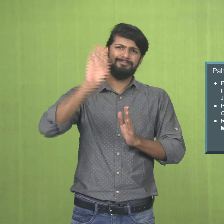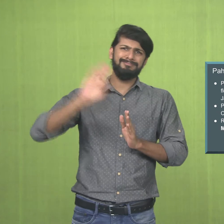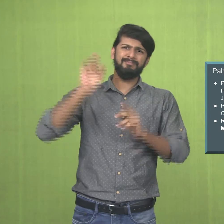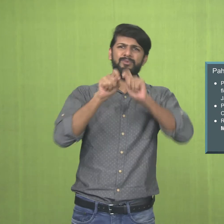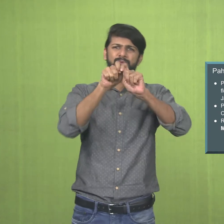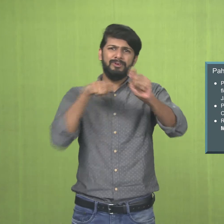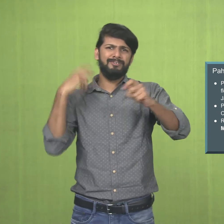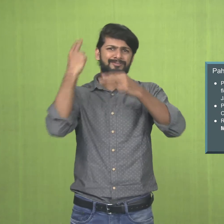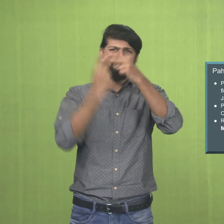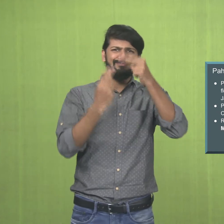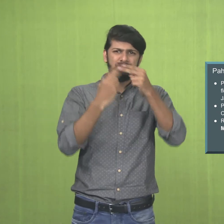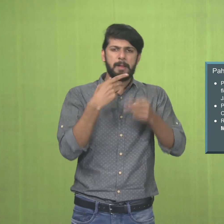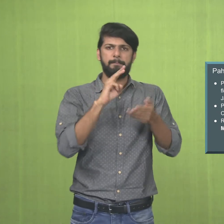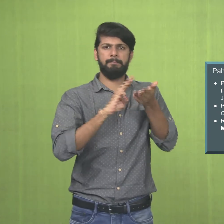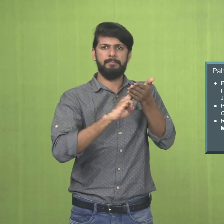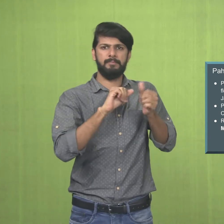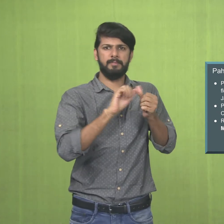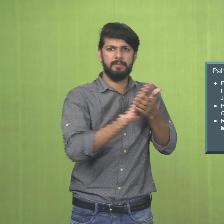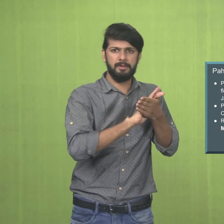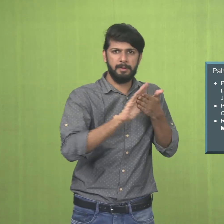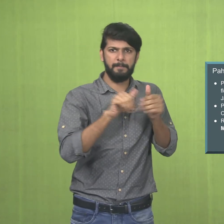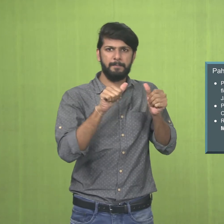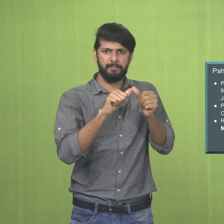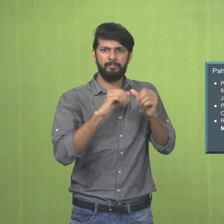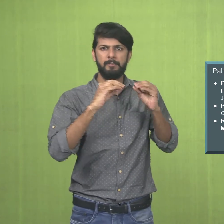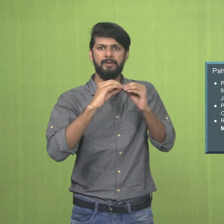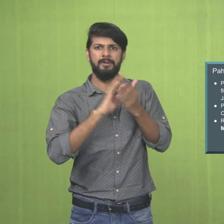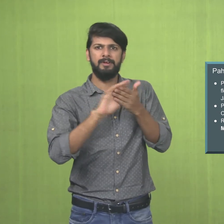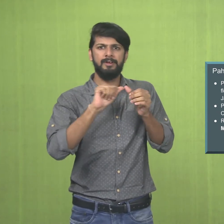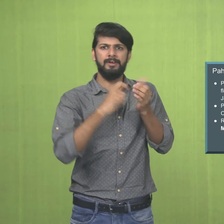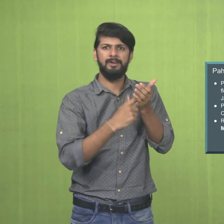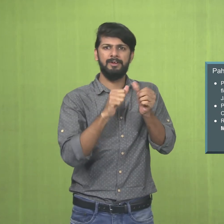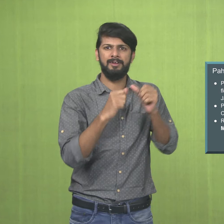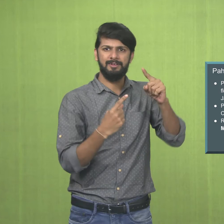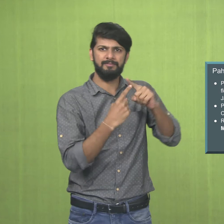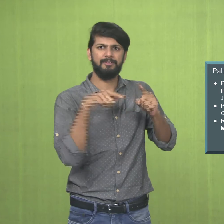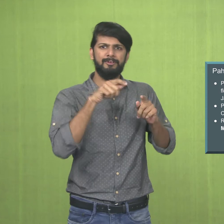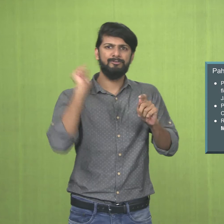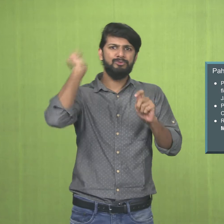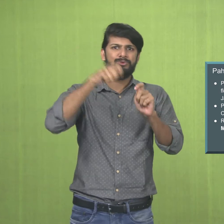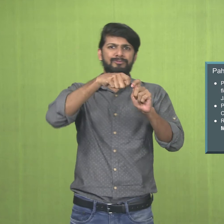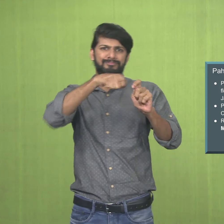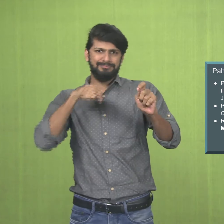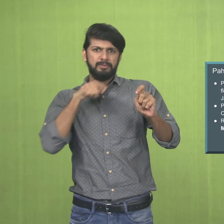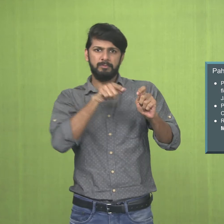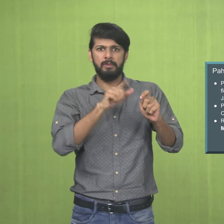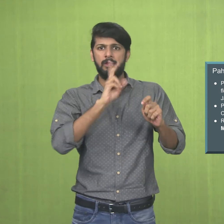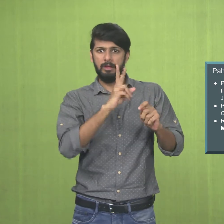These paintings were taken or drawn from religious themes such